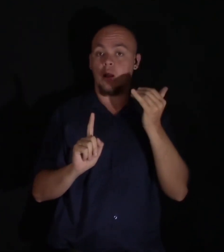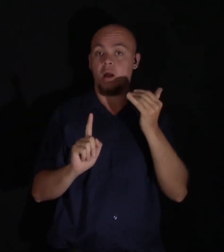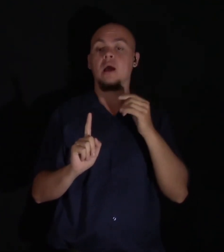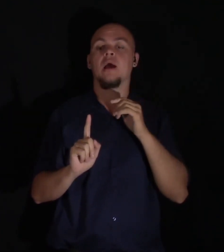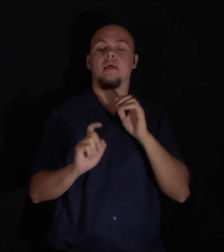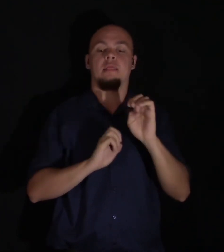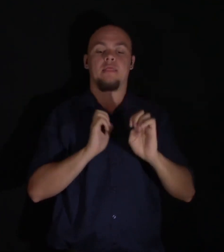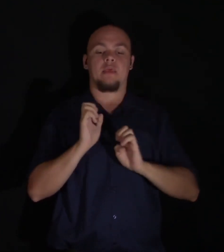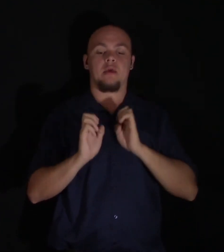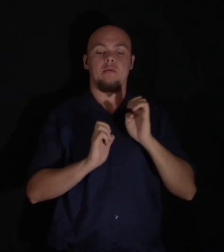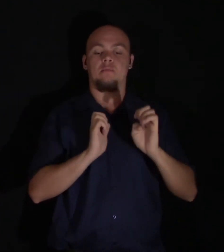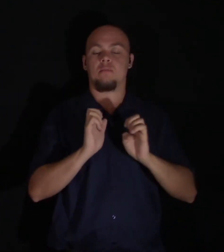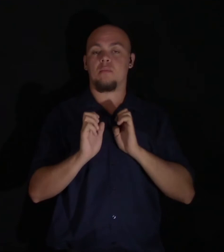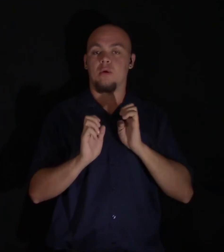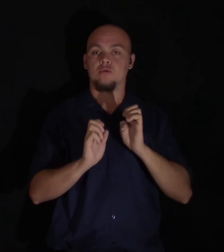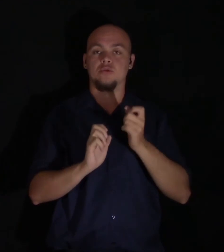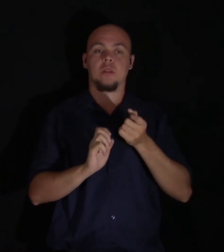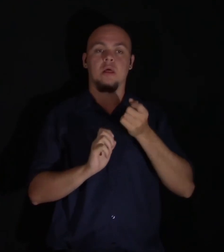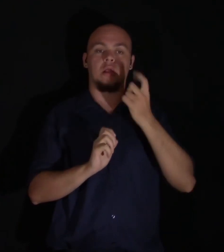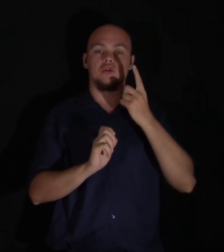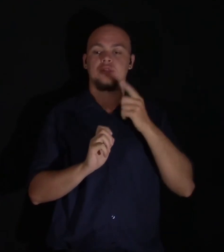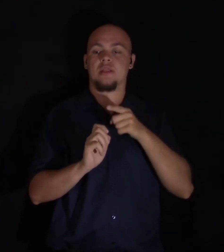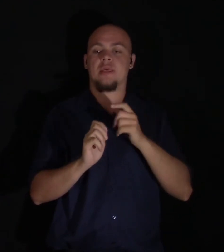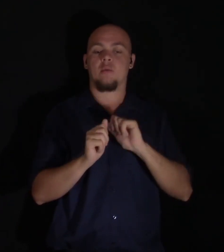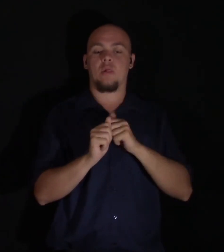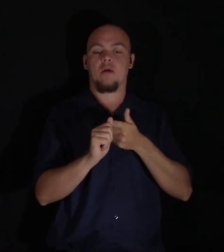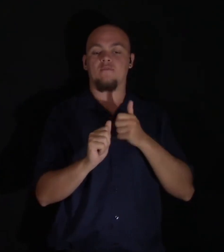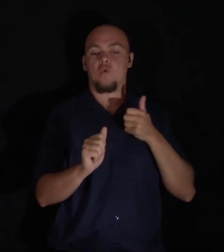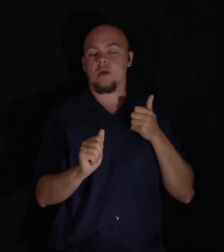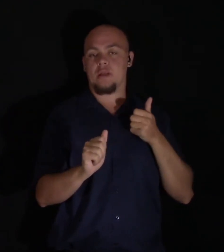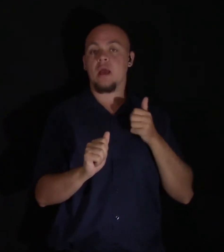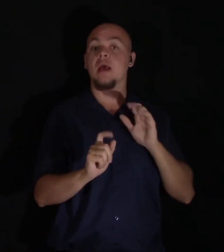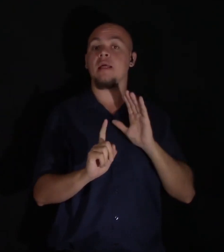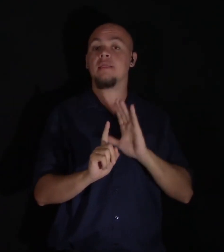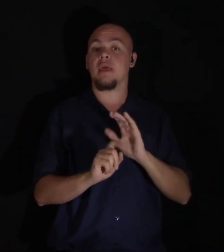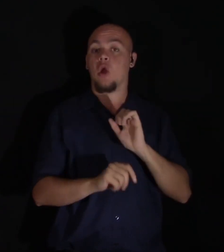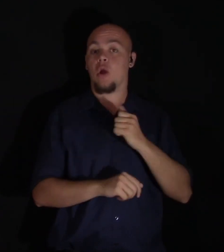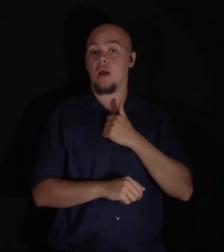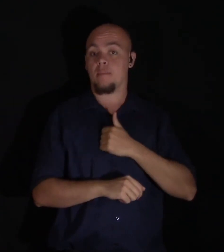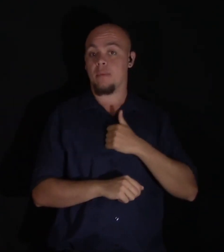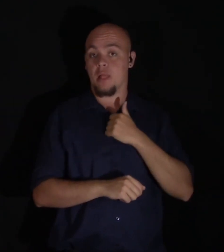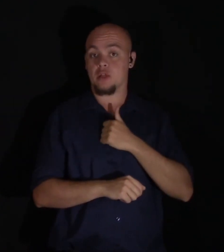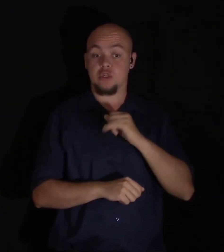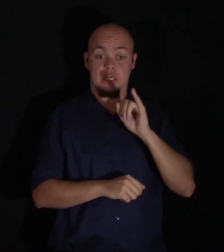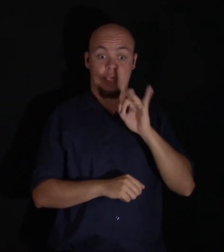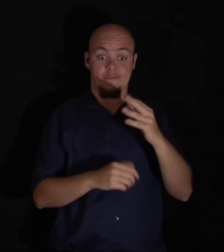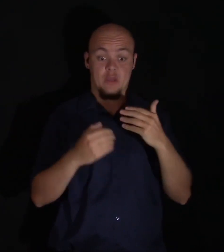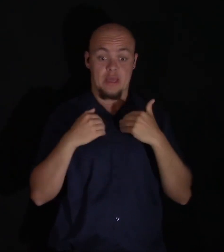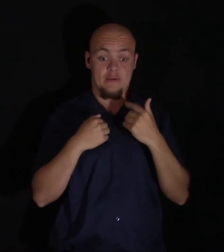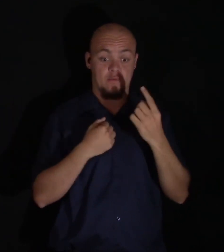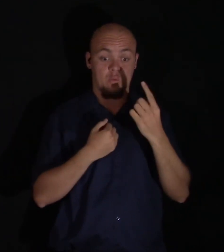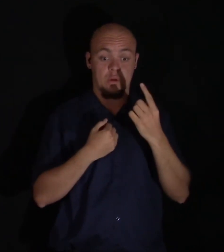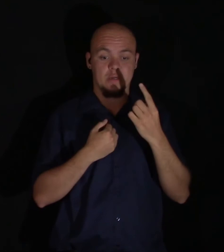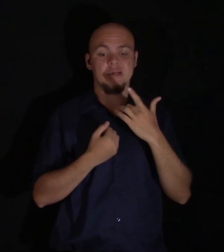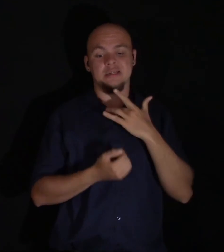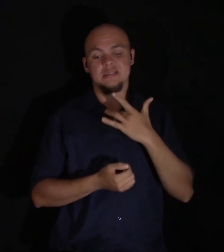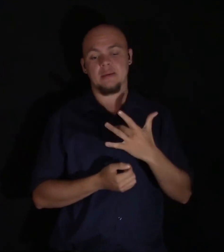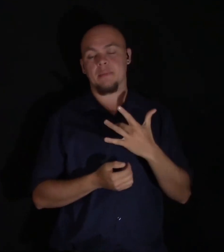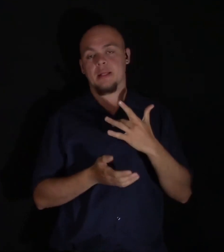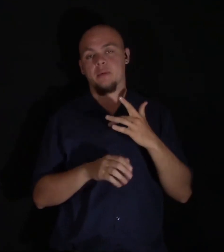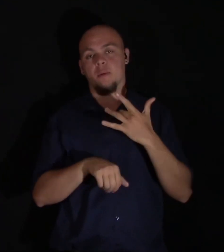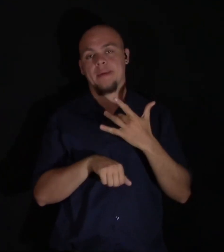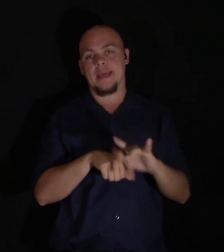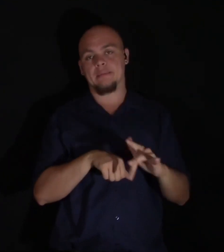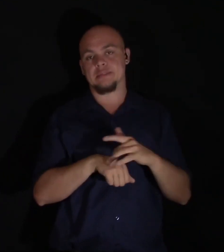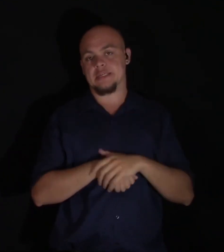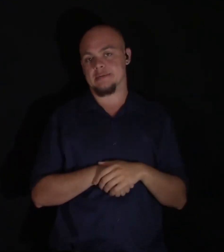the emotional premises. Their apology, if you get one, will be empty,